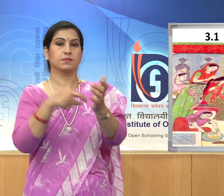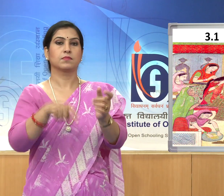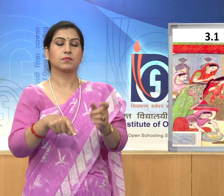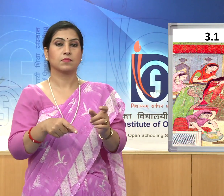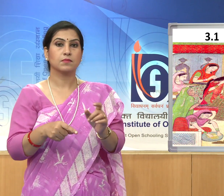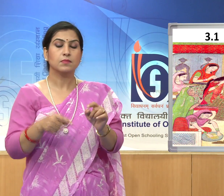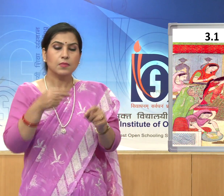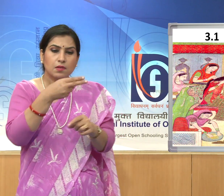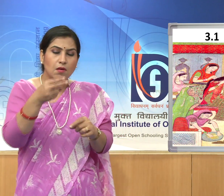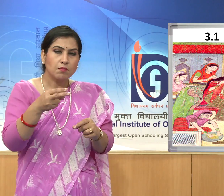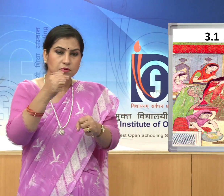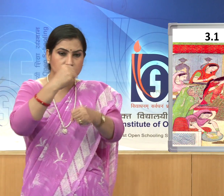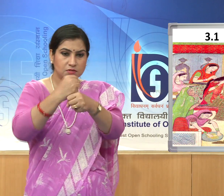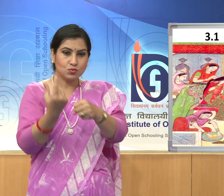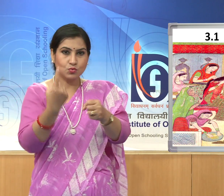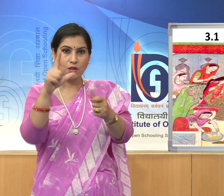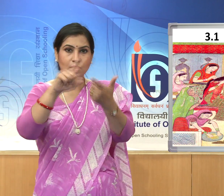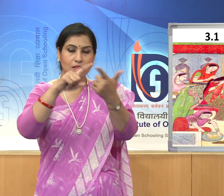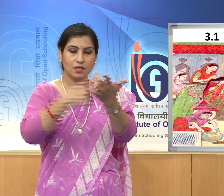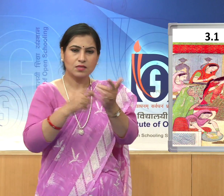Guler was a small state